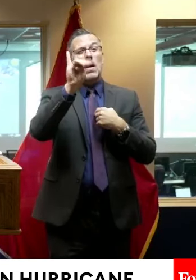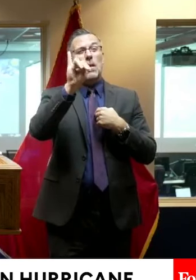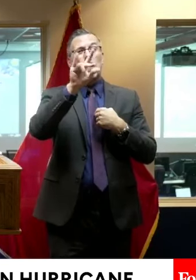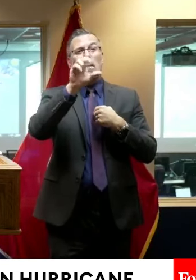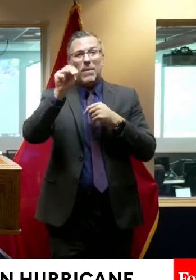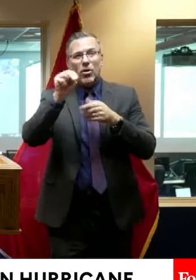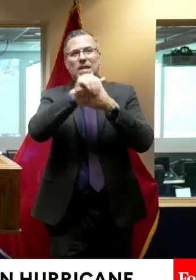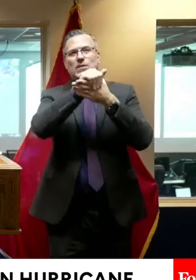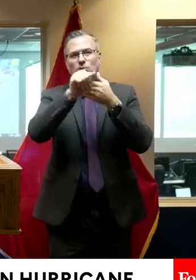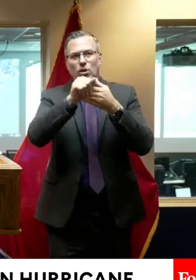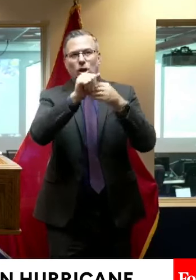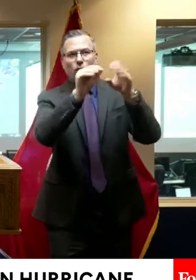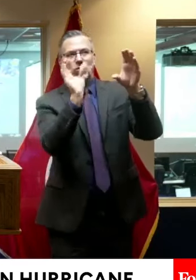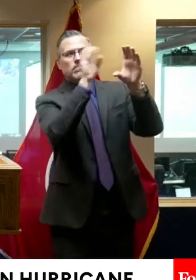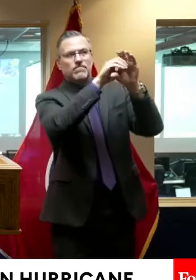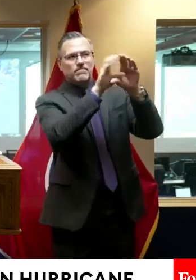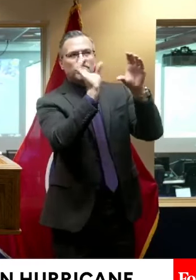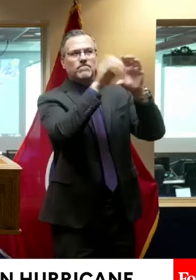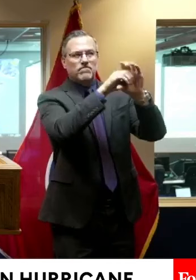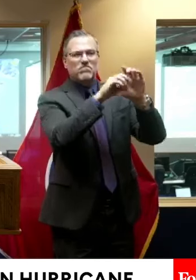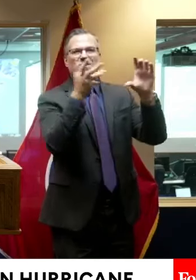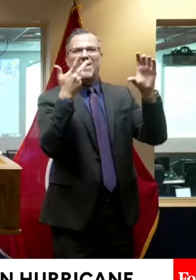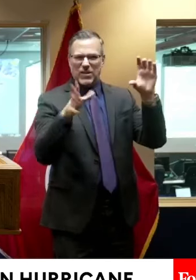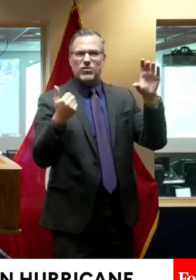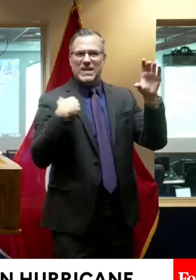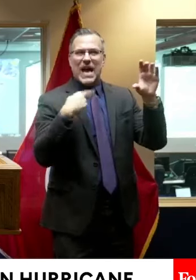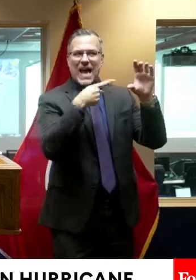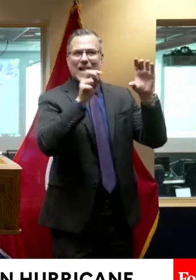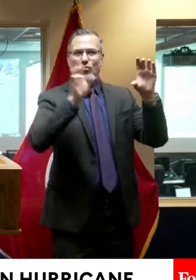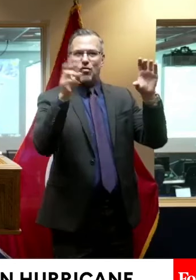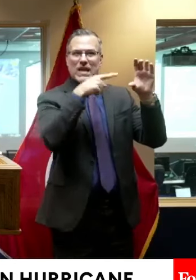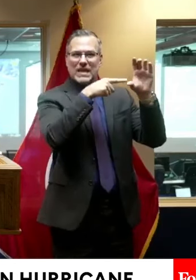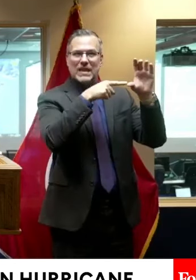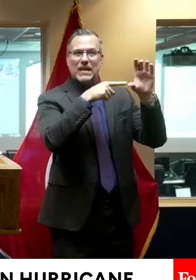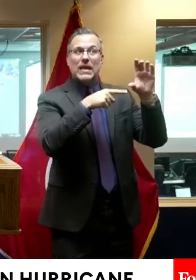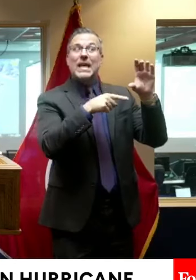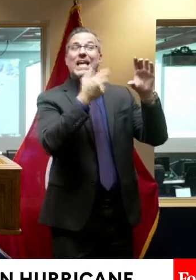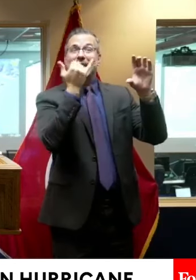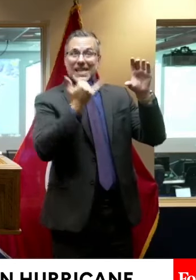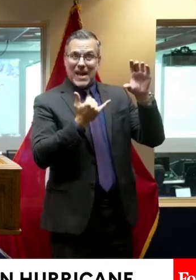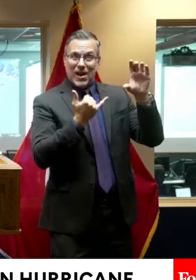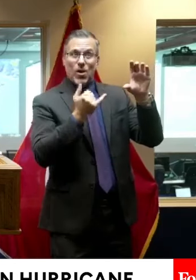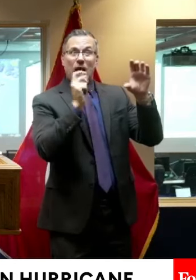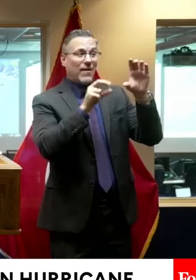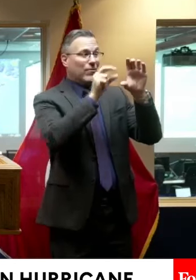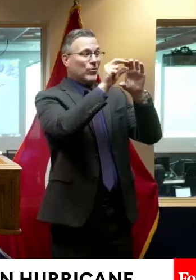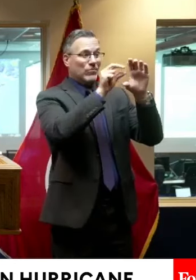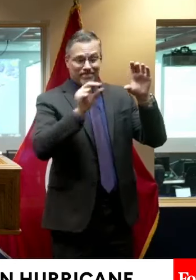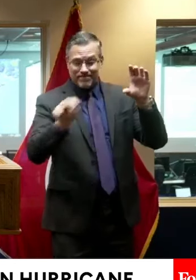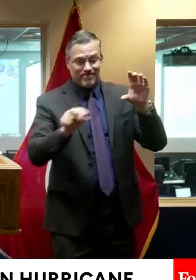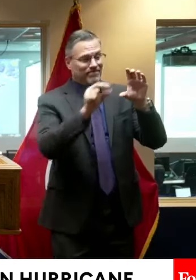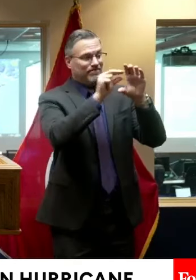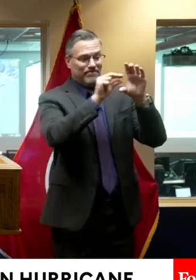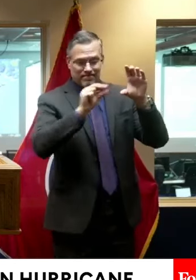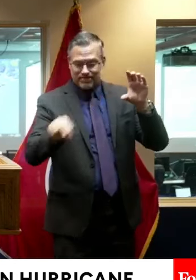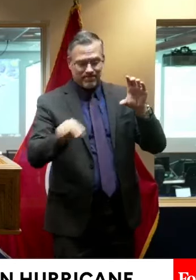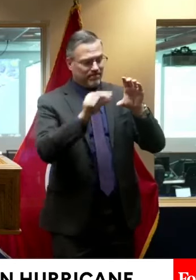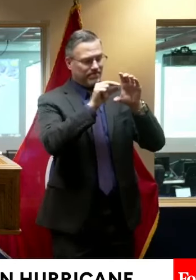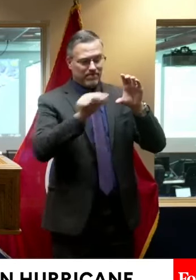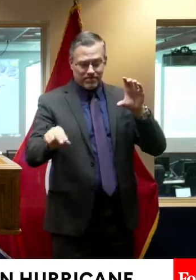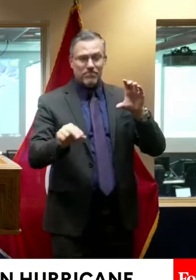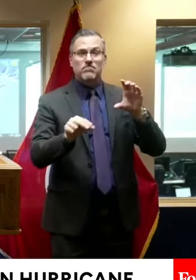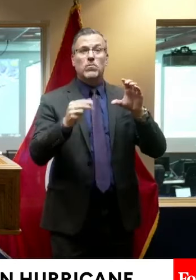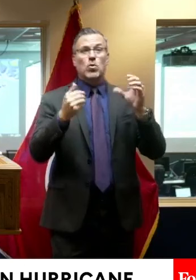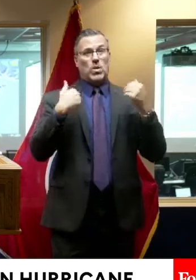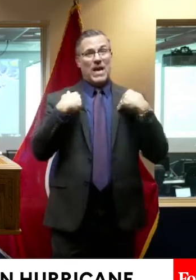available to do these projects. We have to prioritize those dollars and those projects, but we have the money available